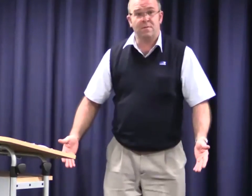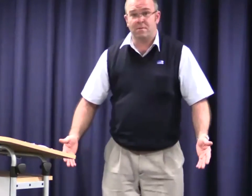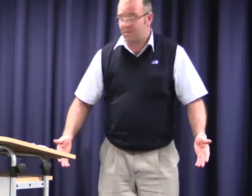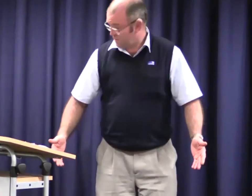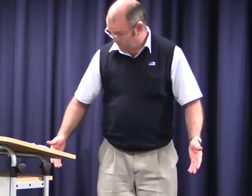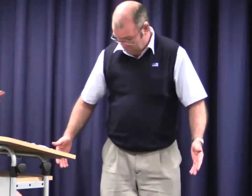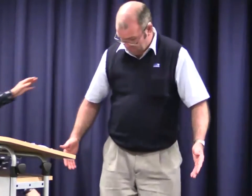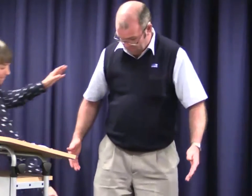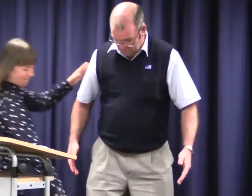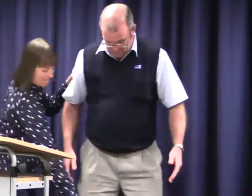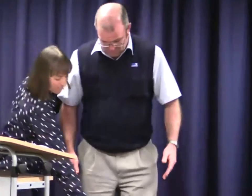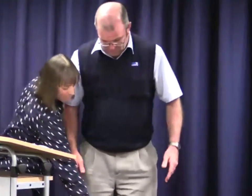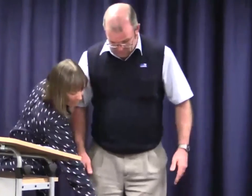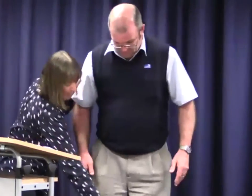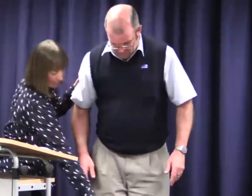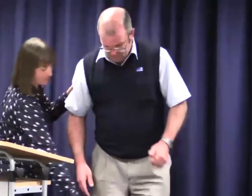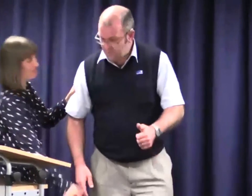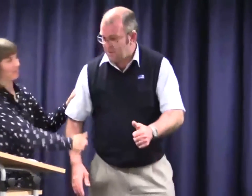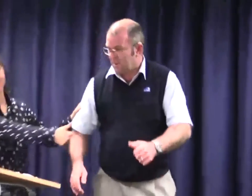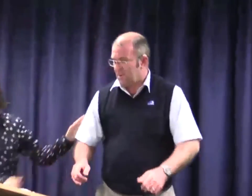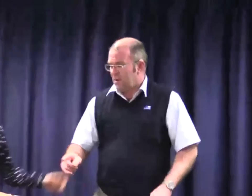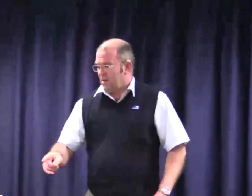Thank you. Where am I supposed to stand, Nat?